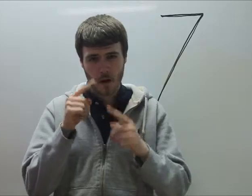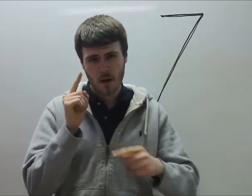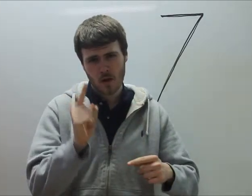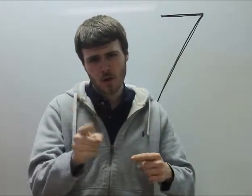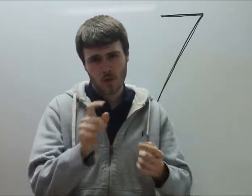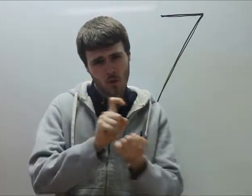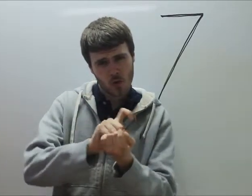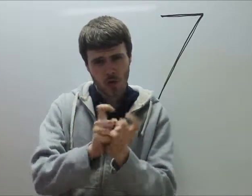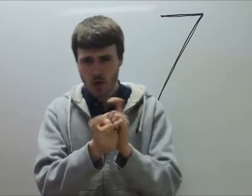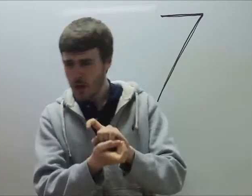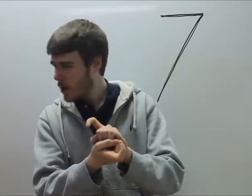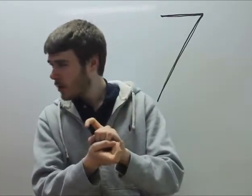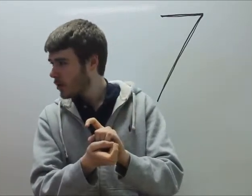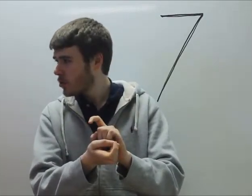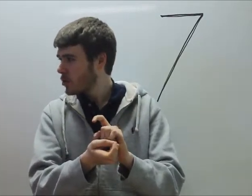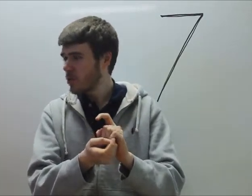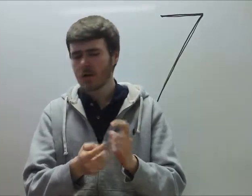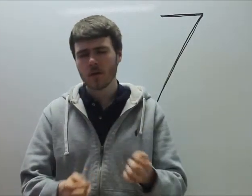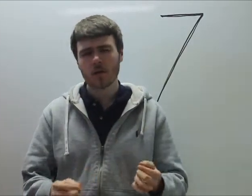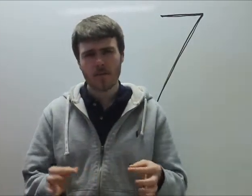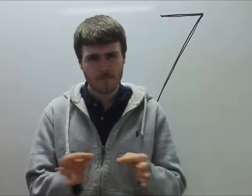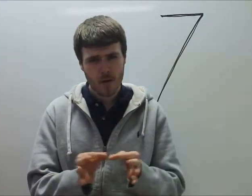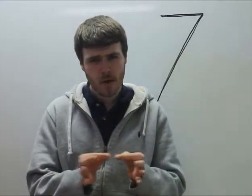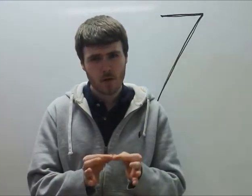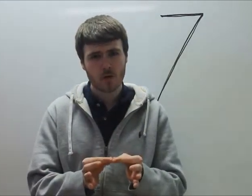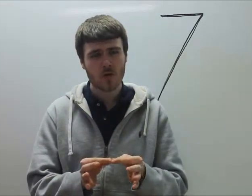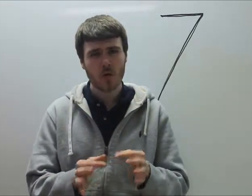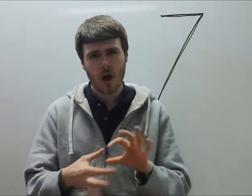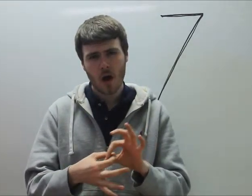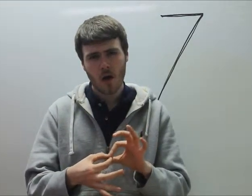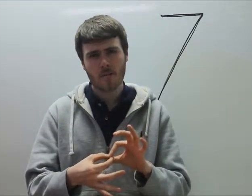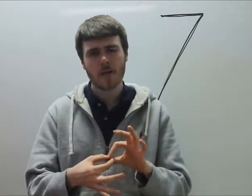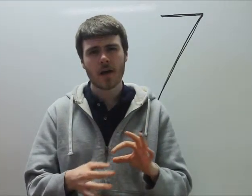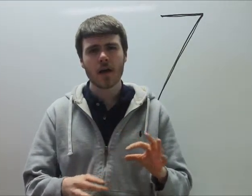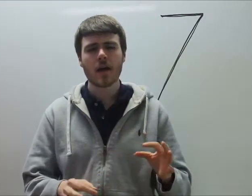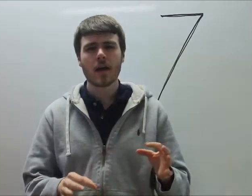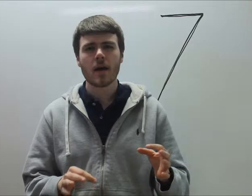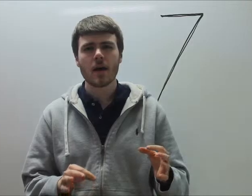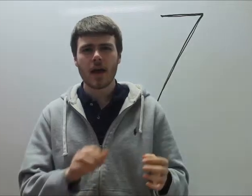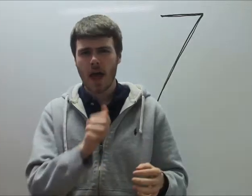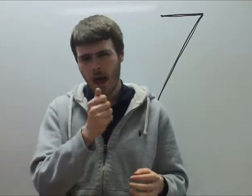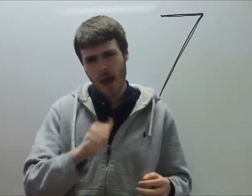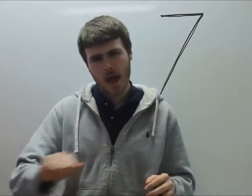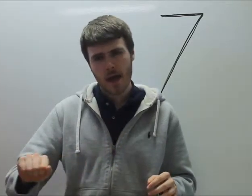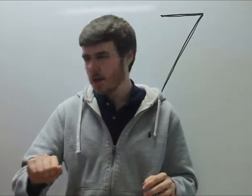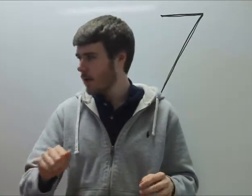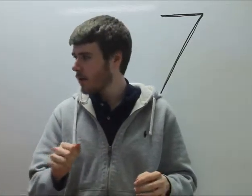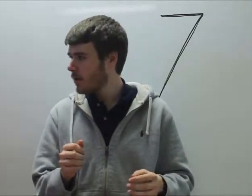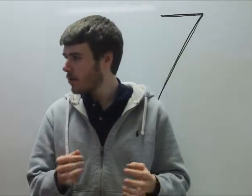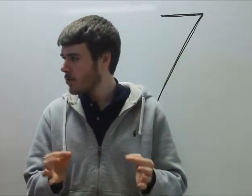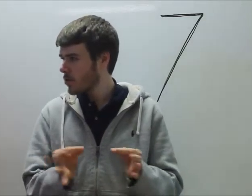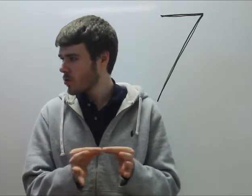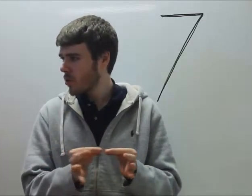When you change the value of any